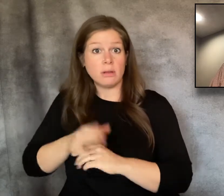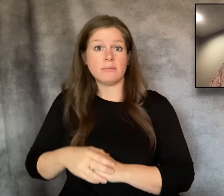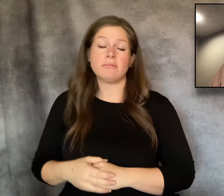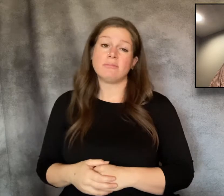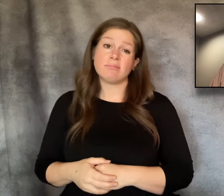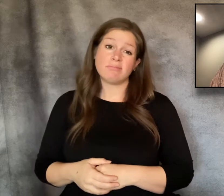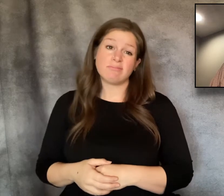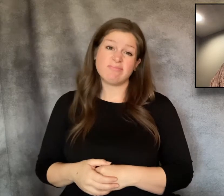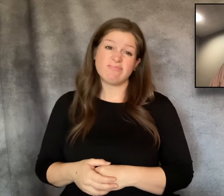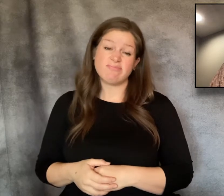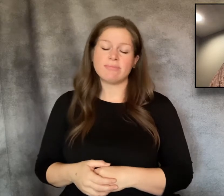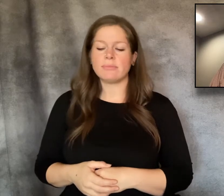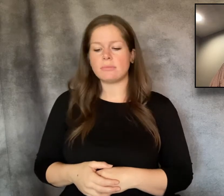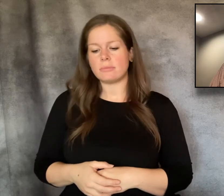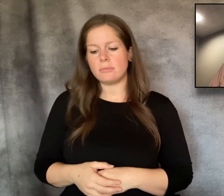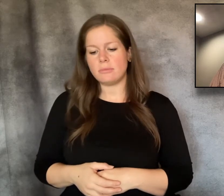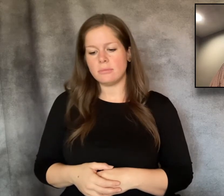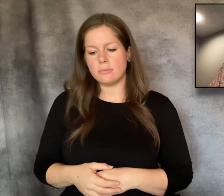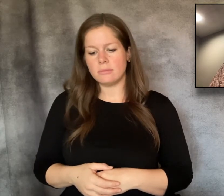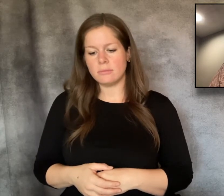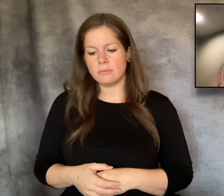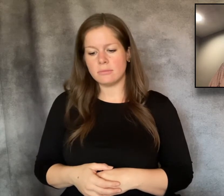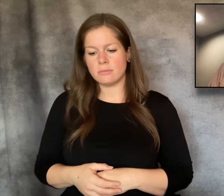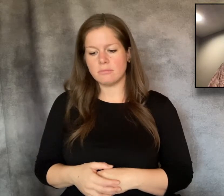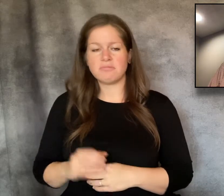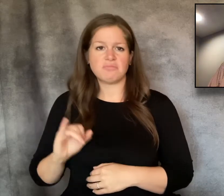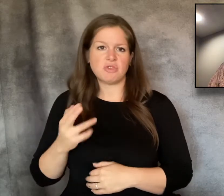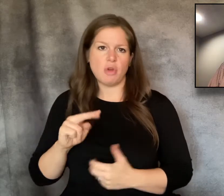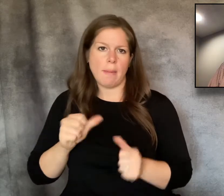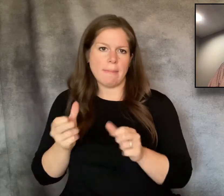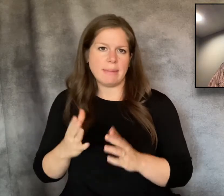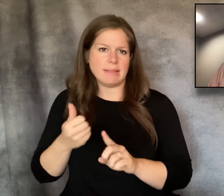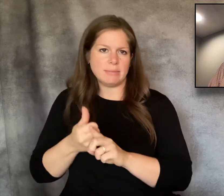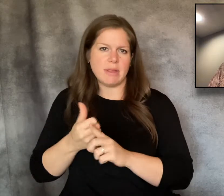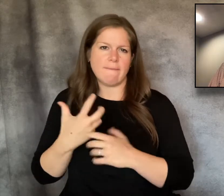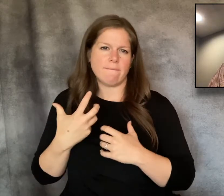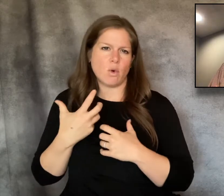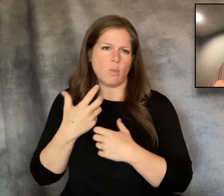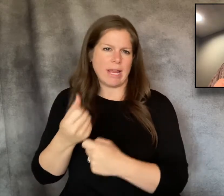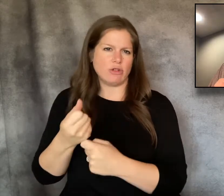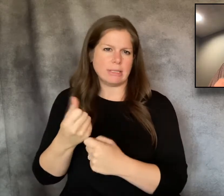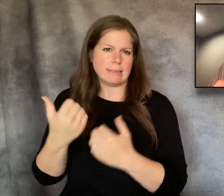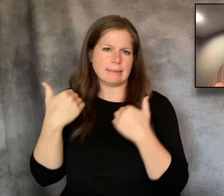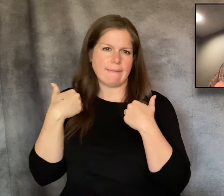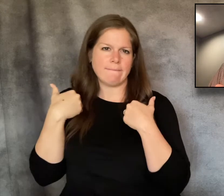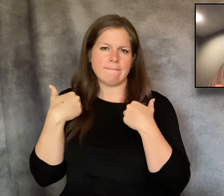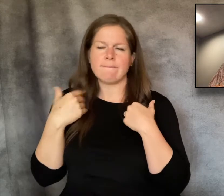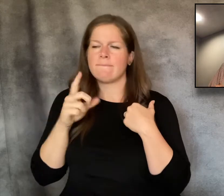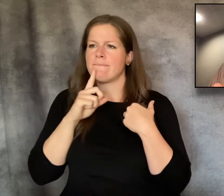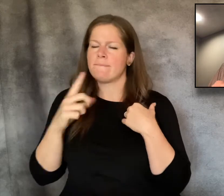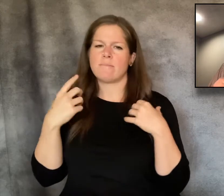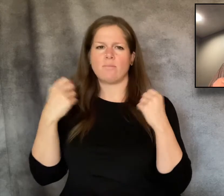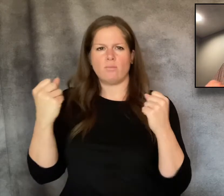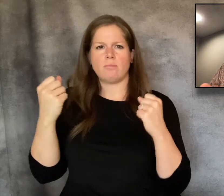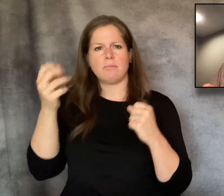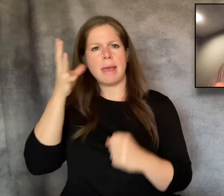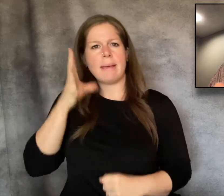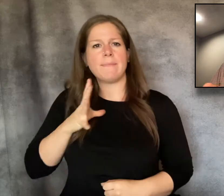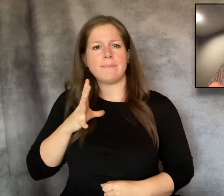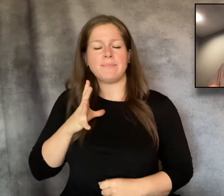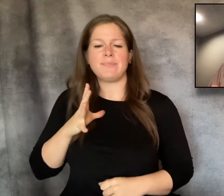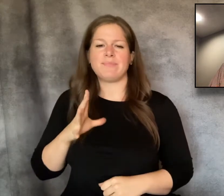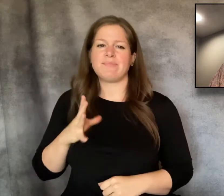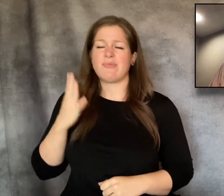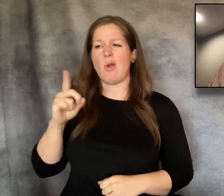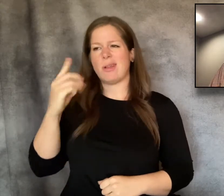that access with very little consequence. God knows. God, every word